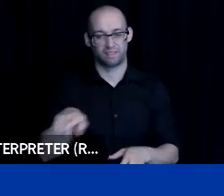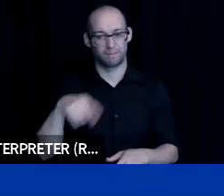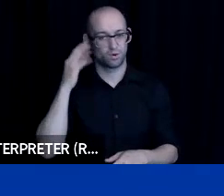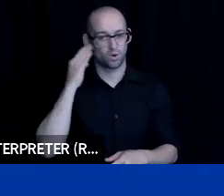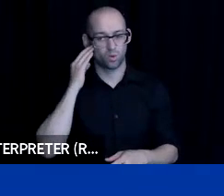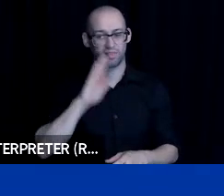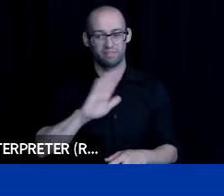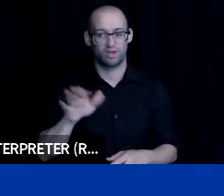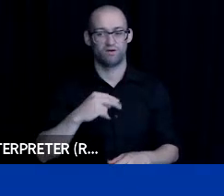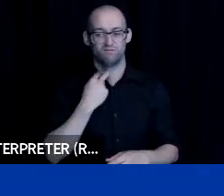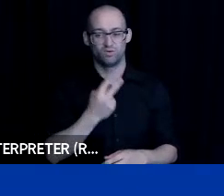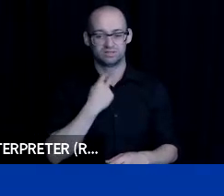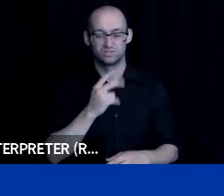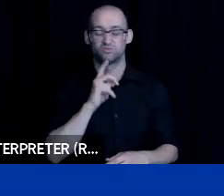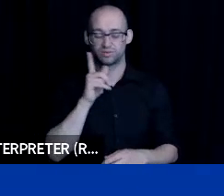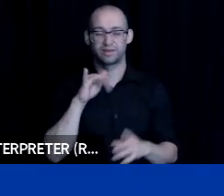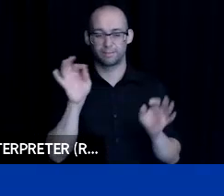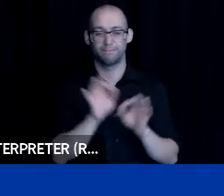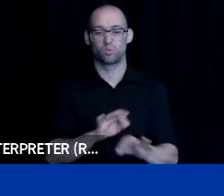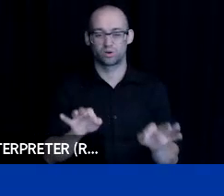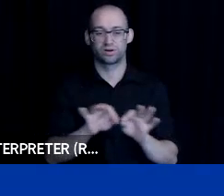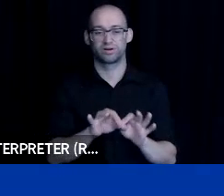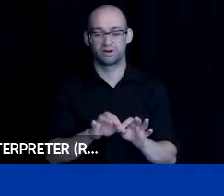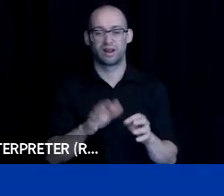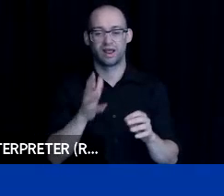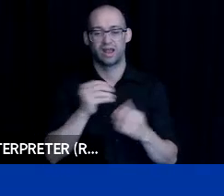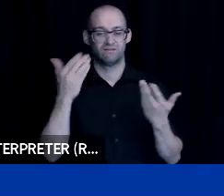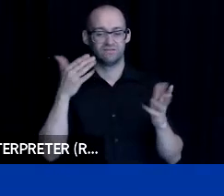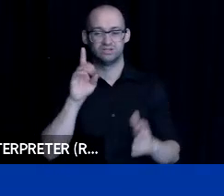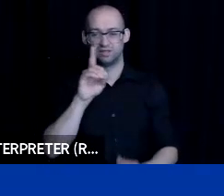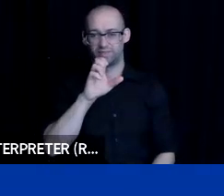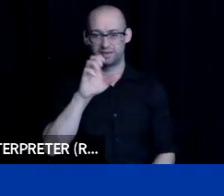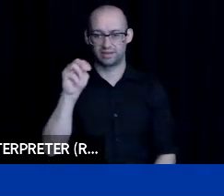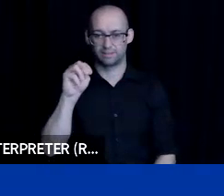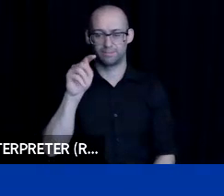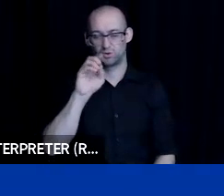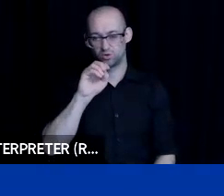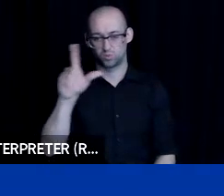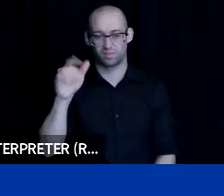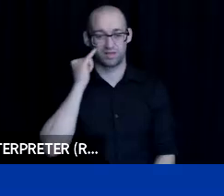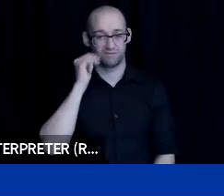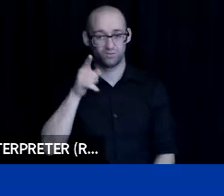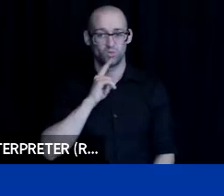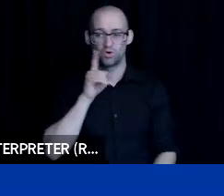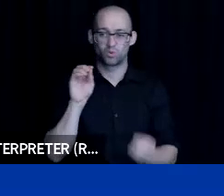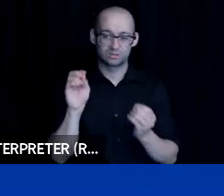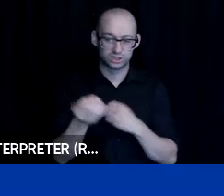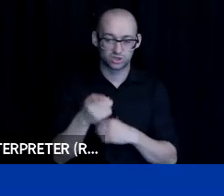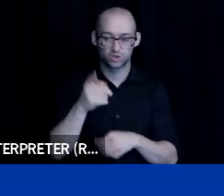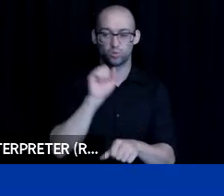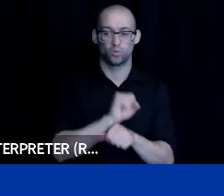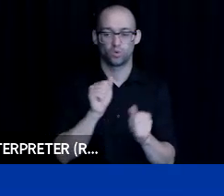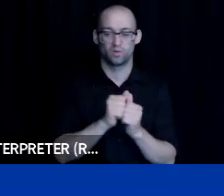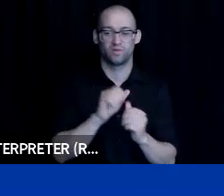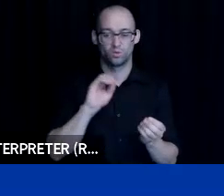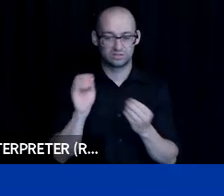matter. And then also complete the DEEM tool. If you are an organization or if you work with organizations, please share it with